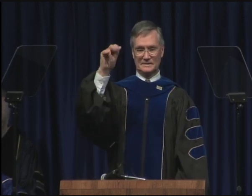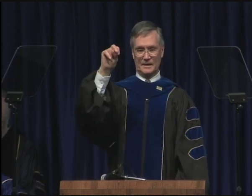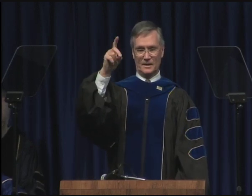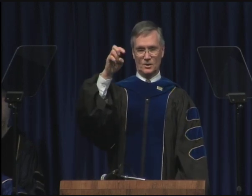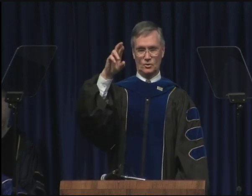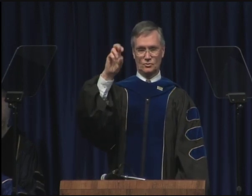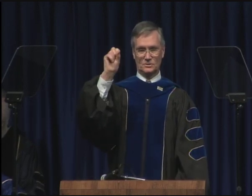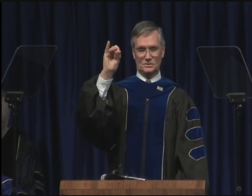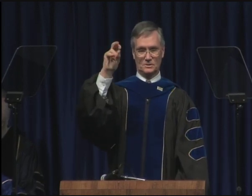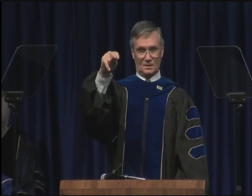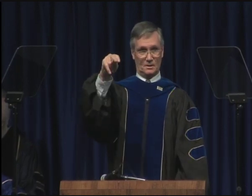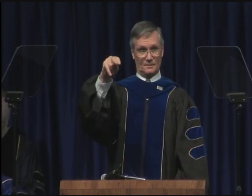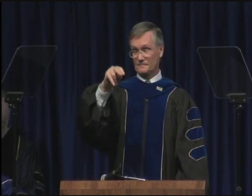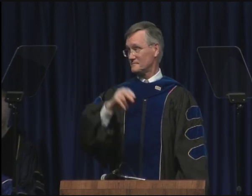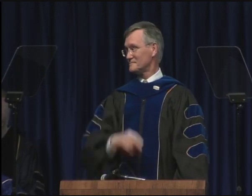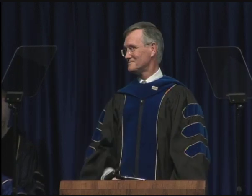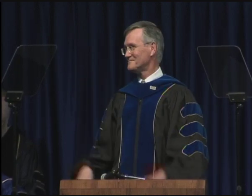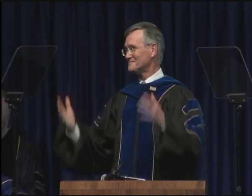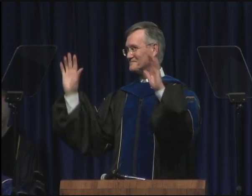Lindsay Sanderson.